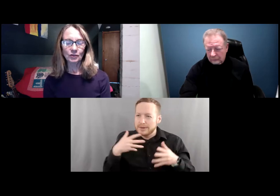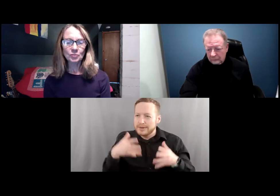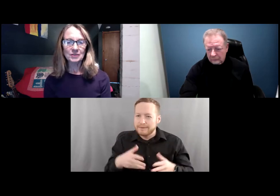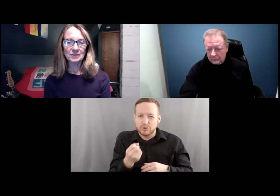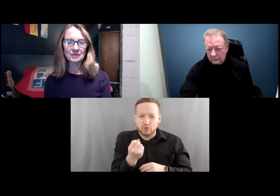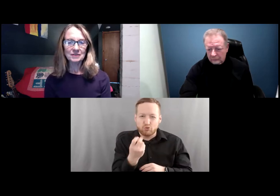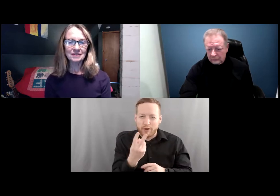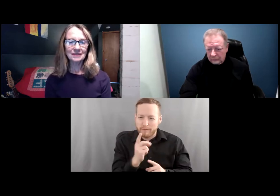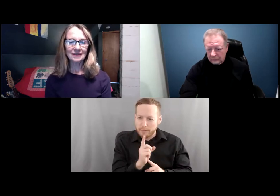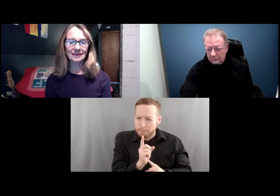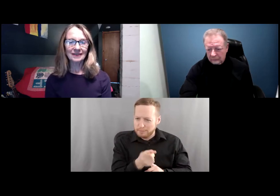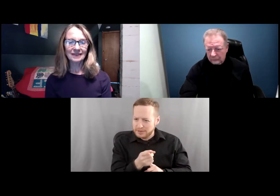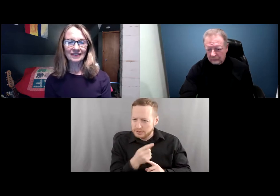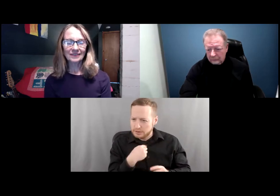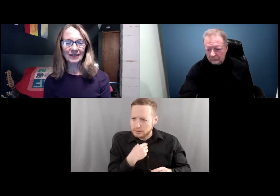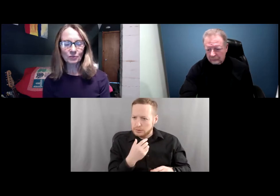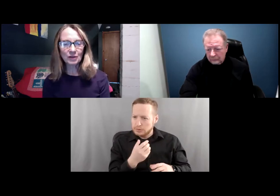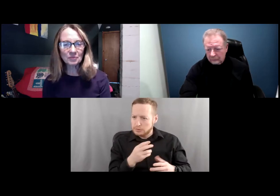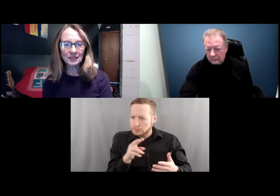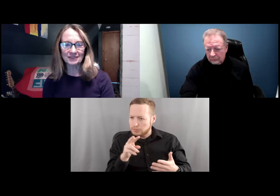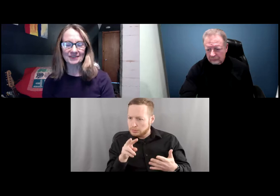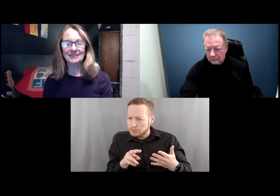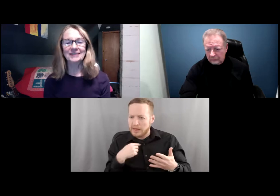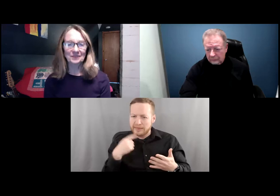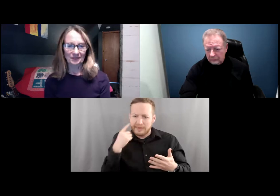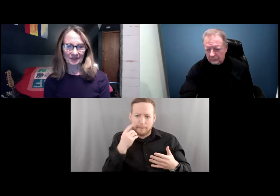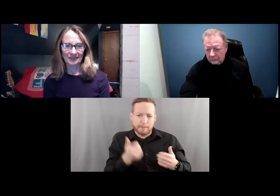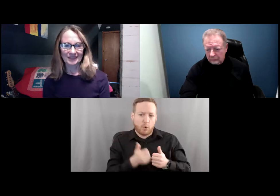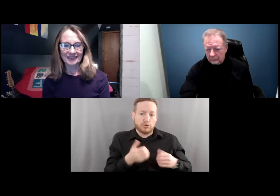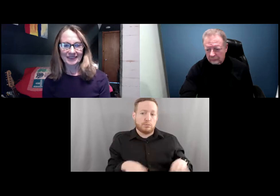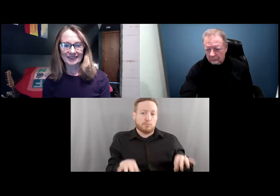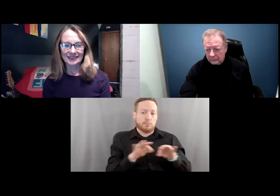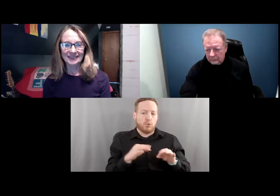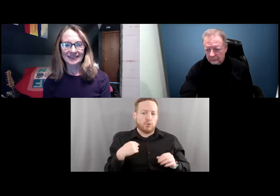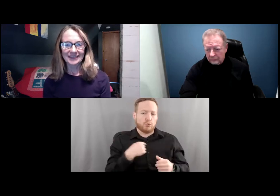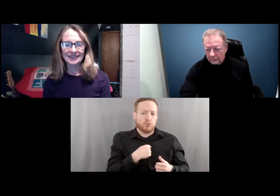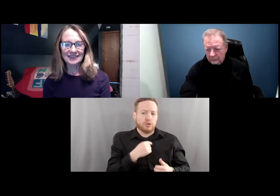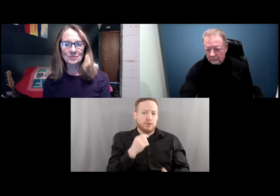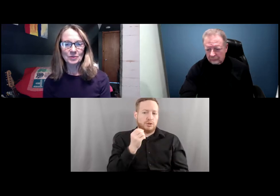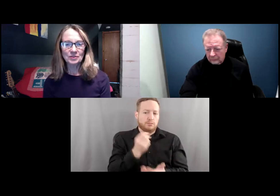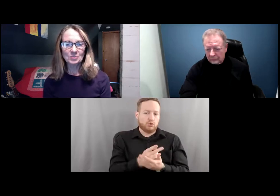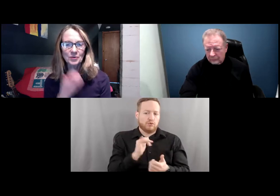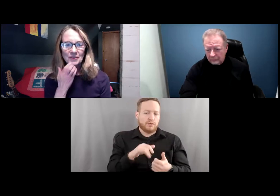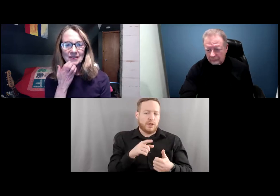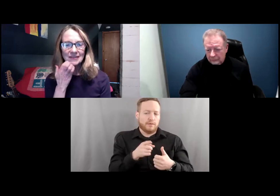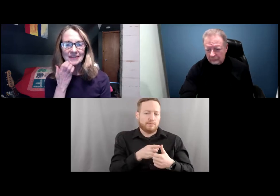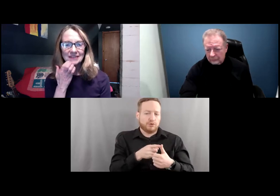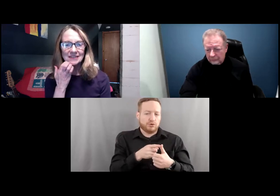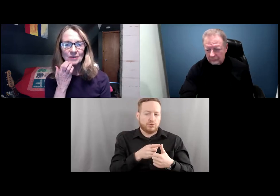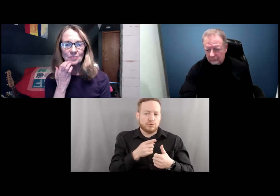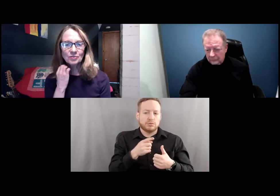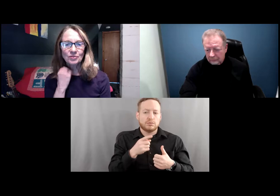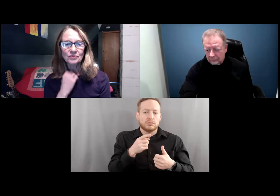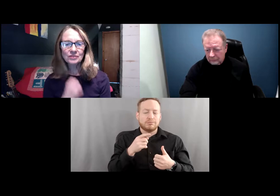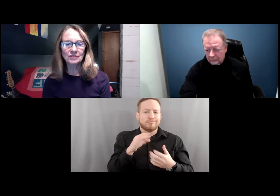Now, new business, we have 12 minutes. I think the most important thing is that